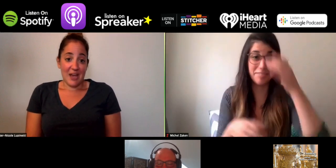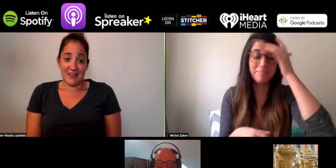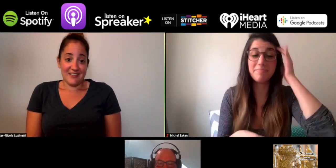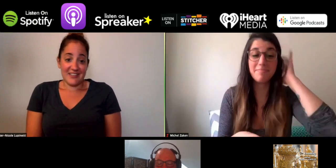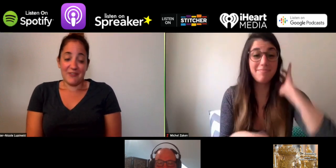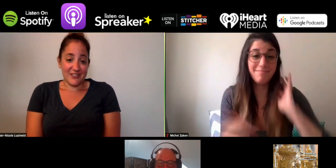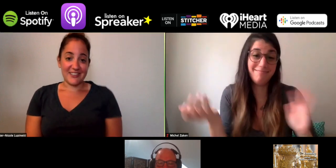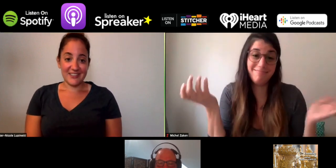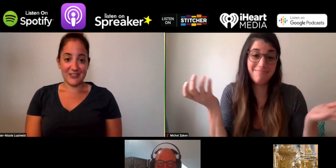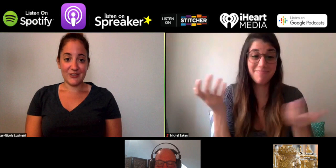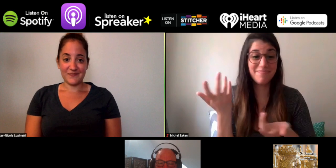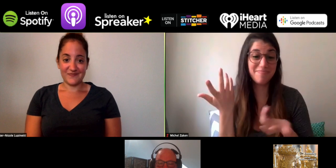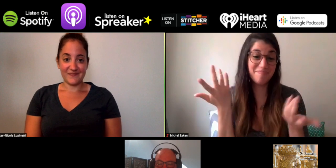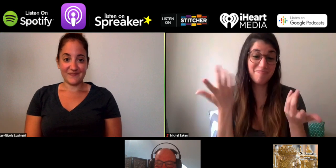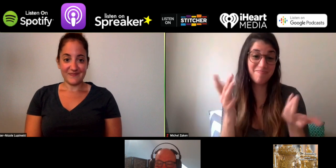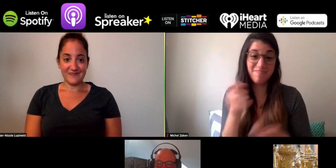Yeah, I mean, definitely.